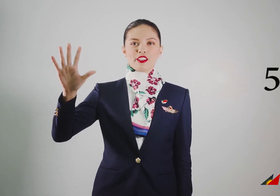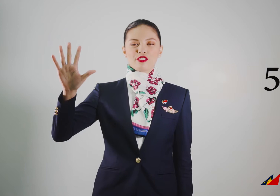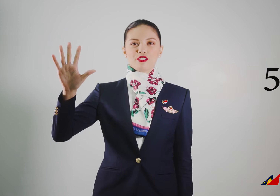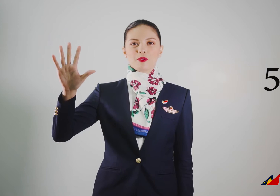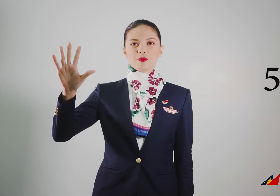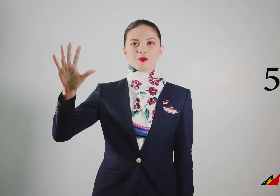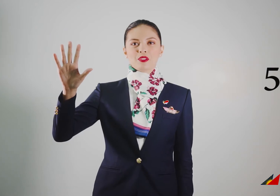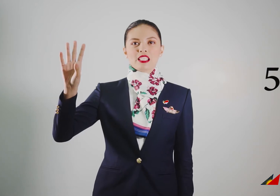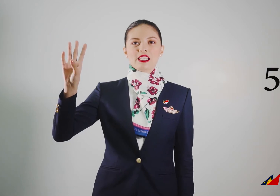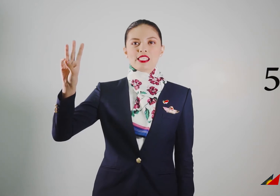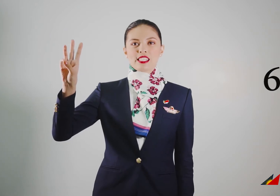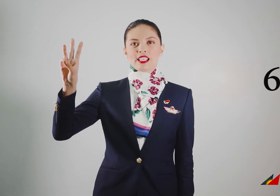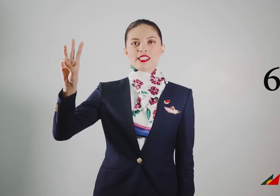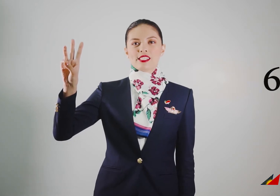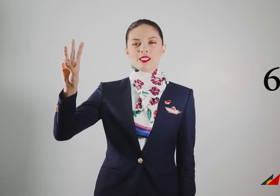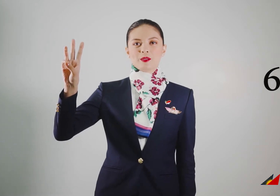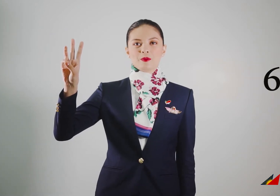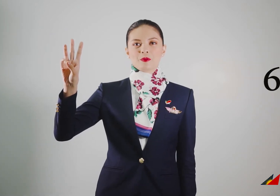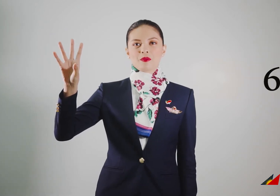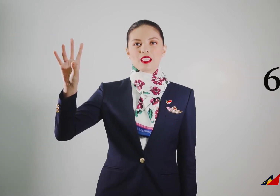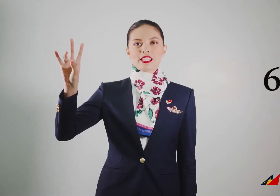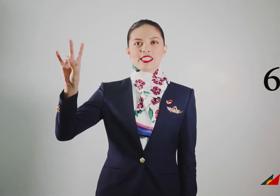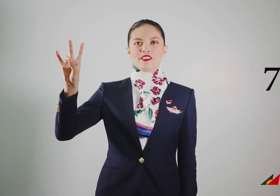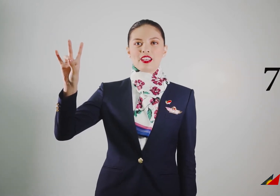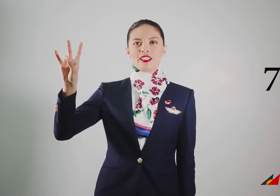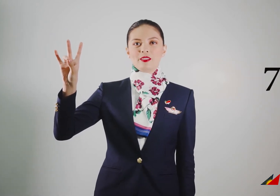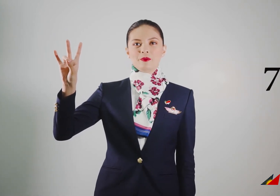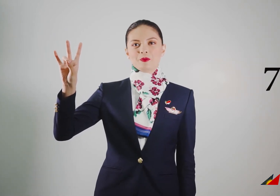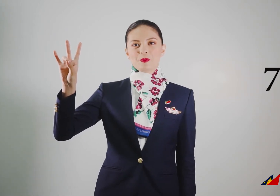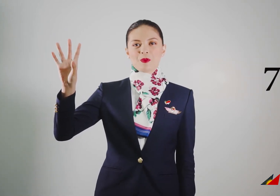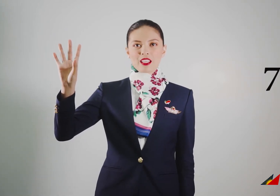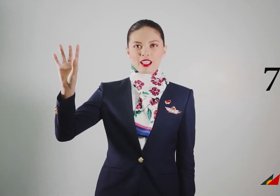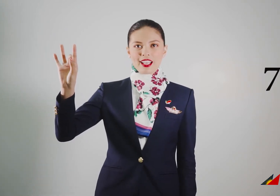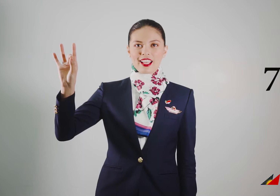5, 6, 7, 8,